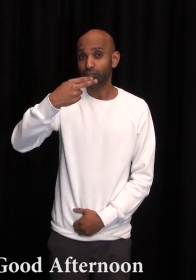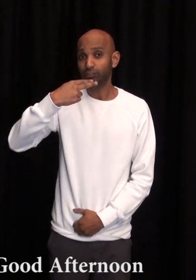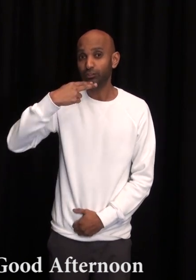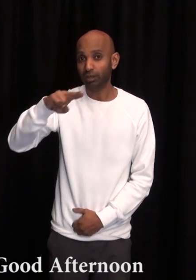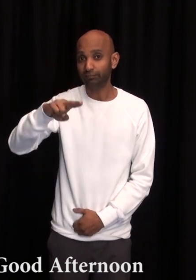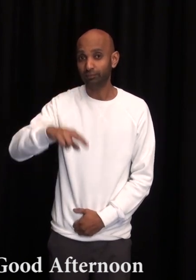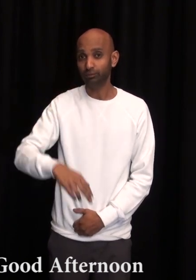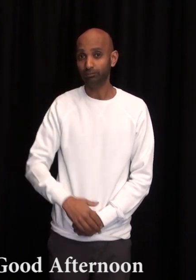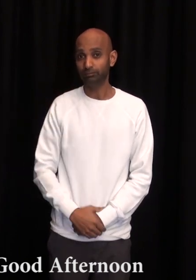Good afternoon.